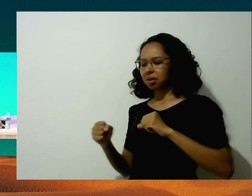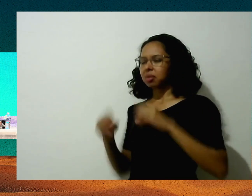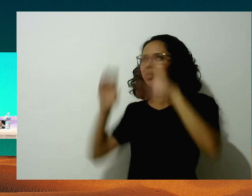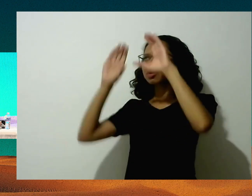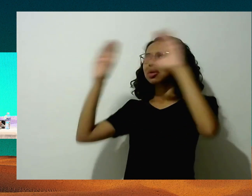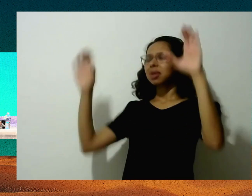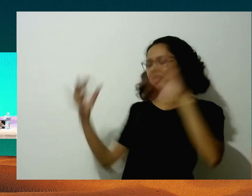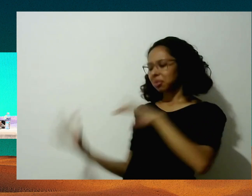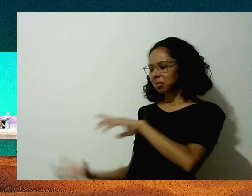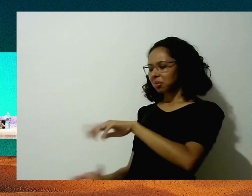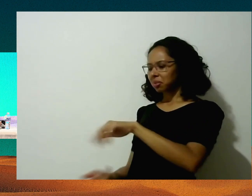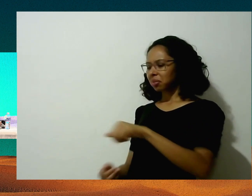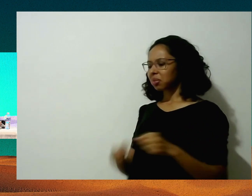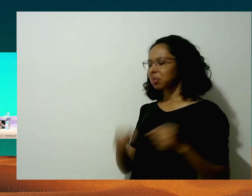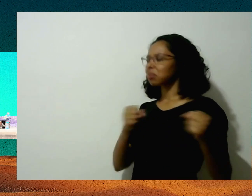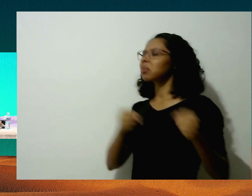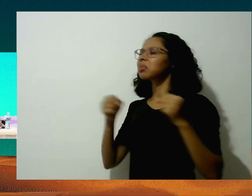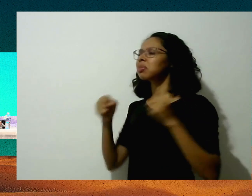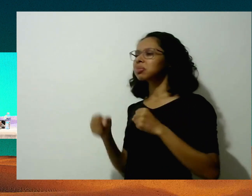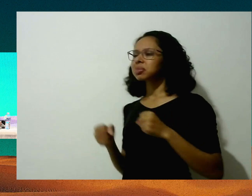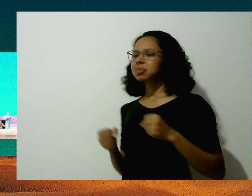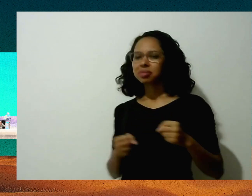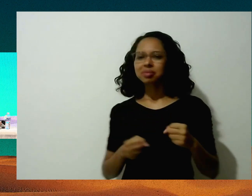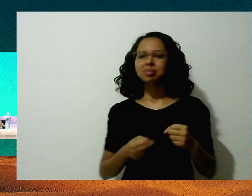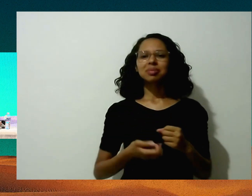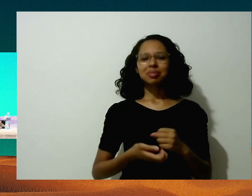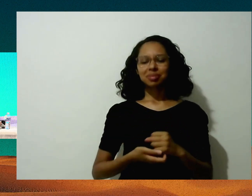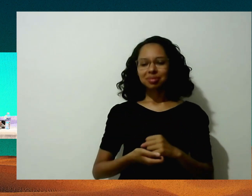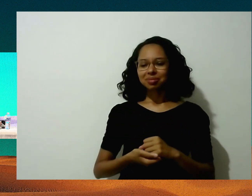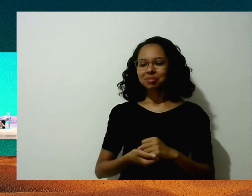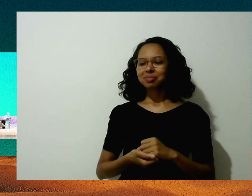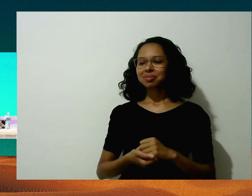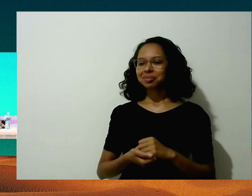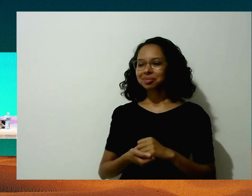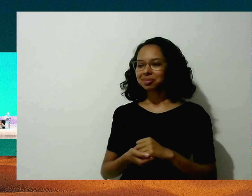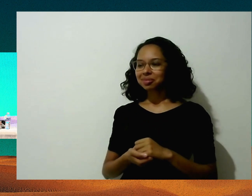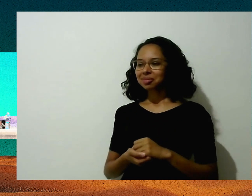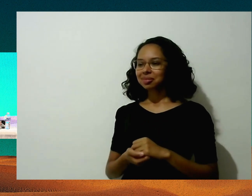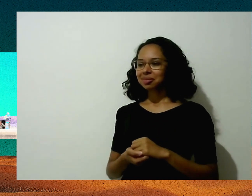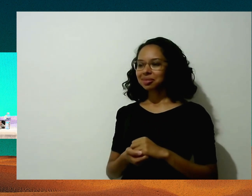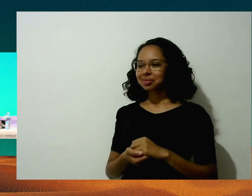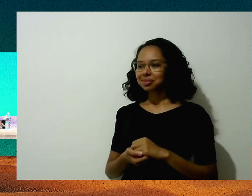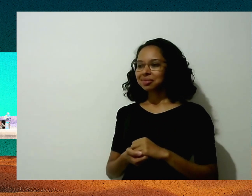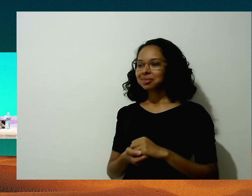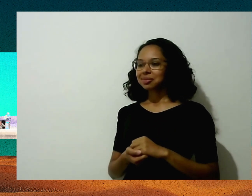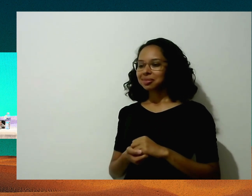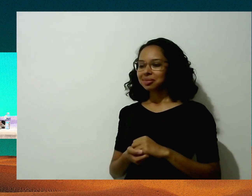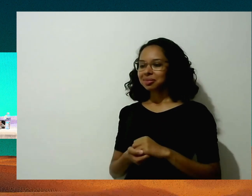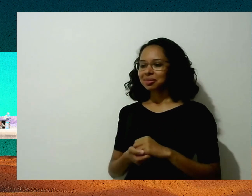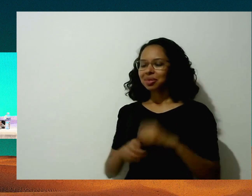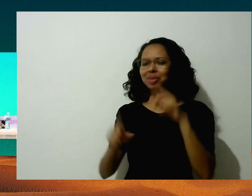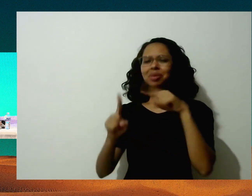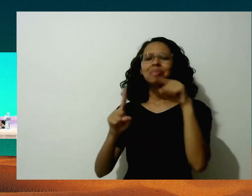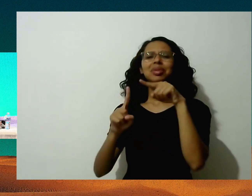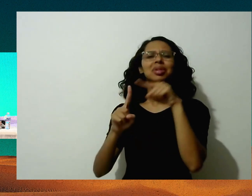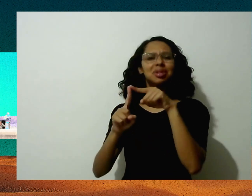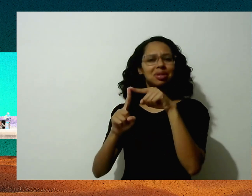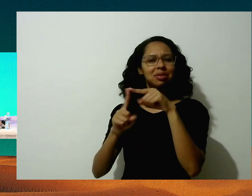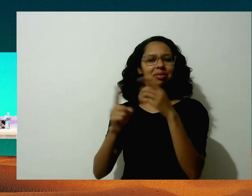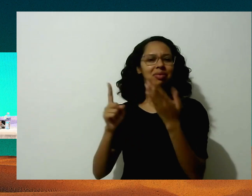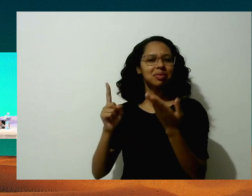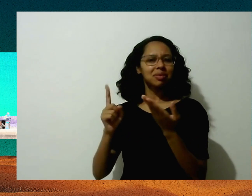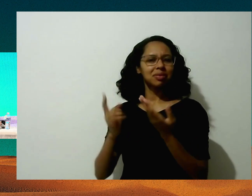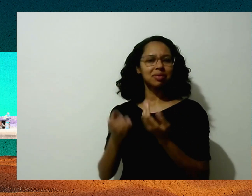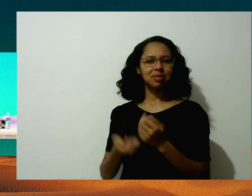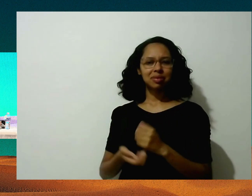them, saying, all authority has been given to me in heaven and on earth. Para que essa autoridade? What is that authority for?